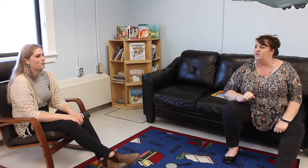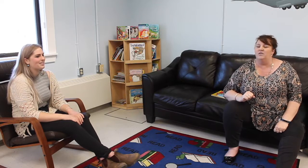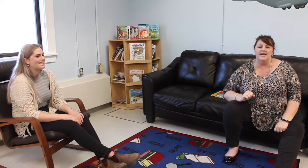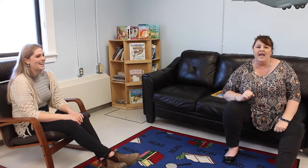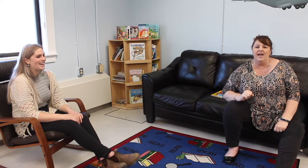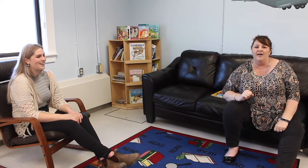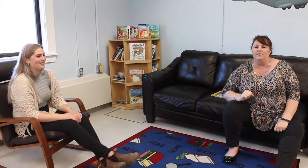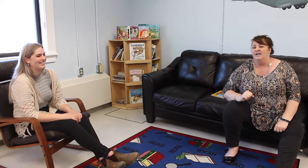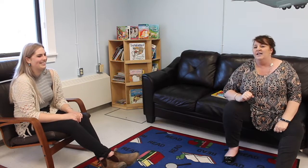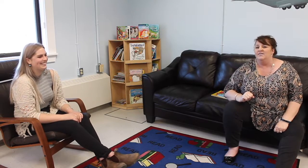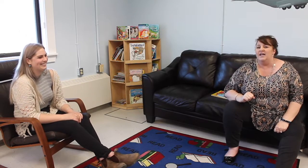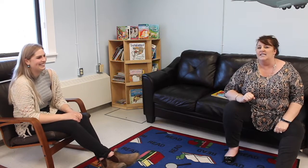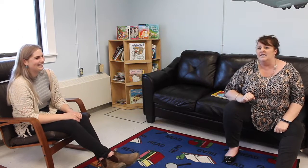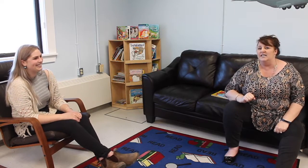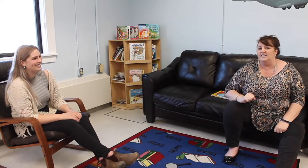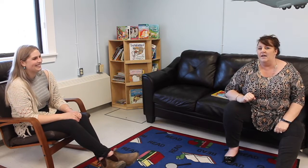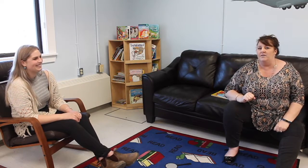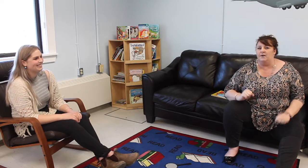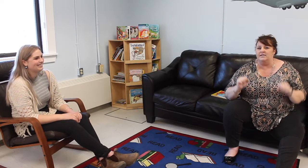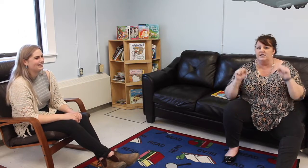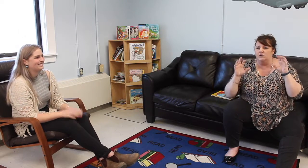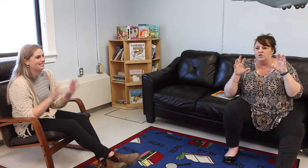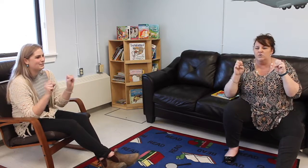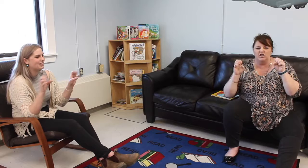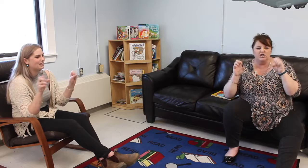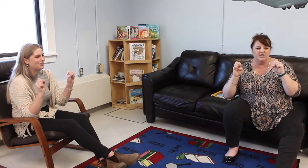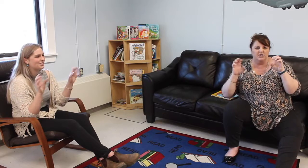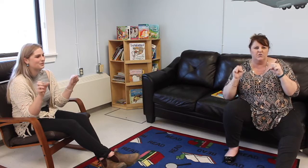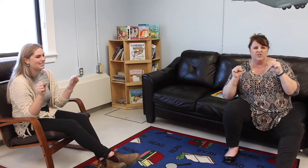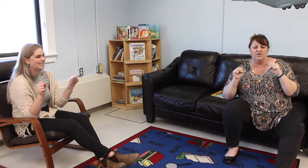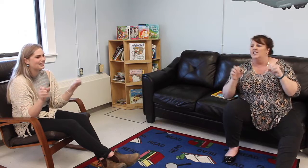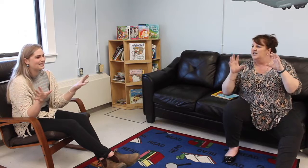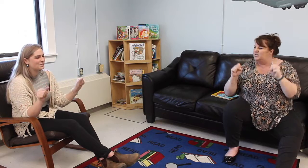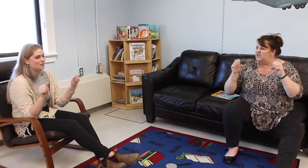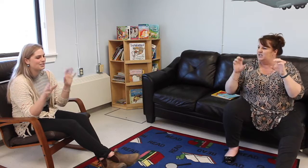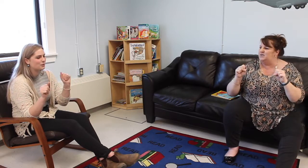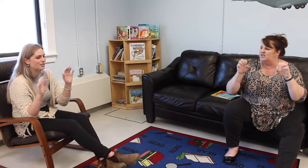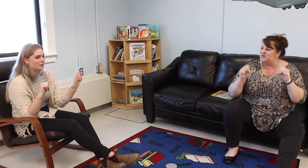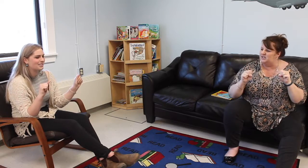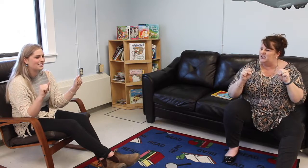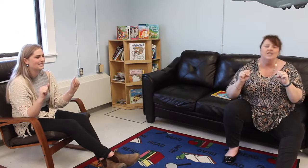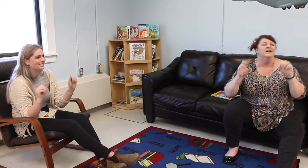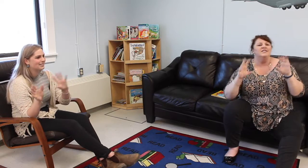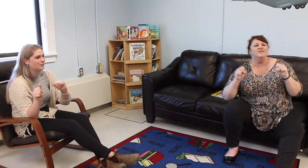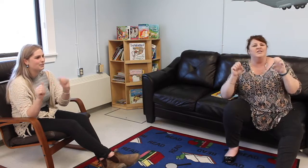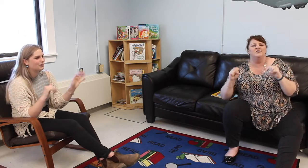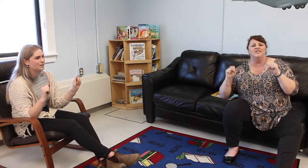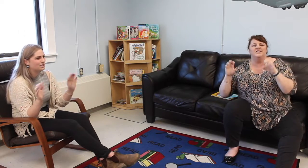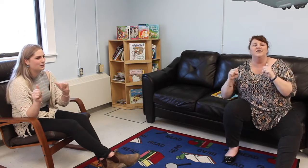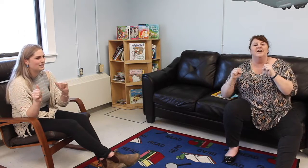the town. The seats on the bus go squish, squish, squish, squish, squish, squish, squish, squish, squish, squish.